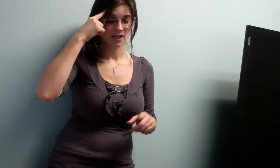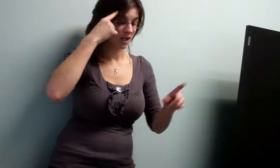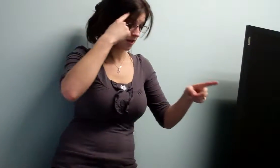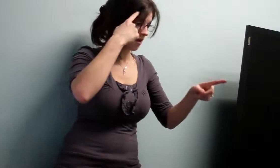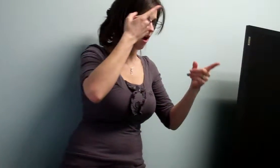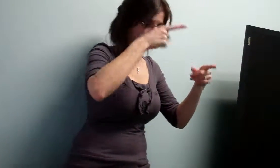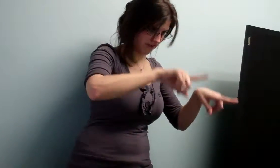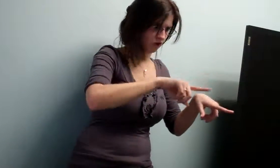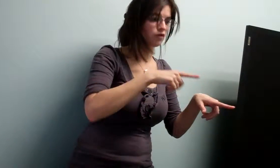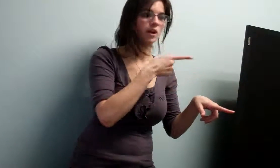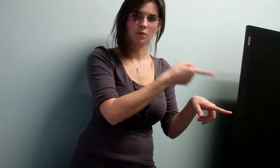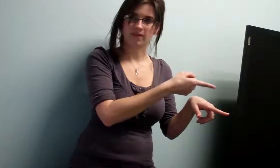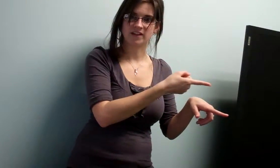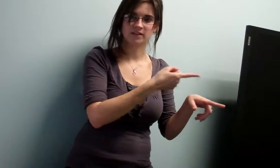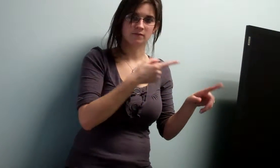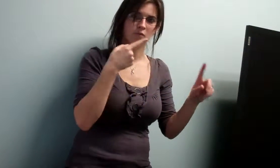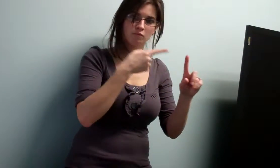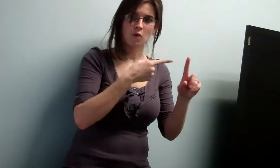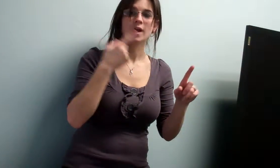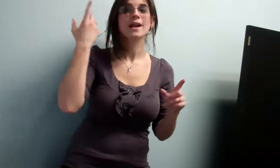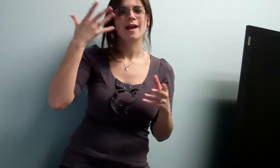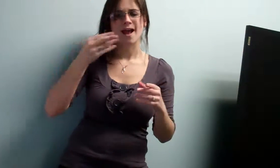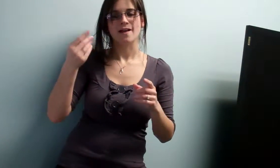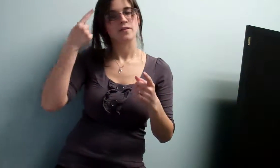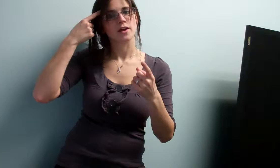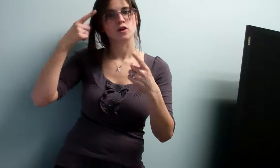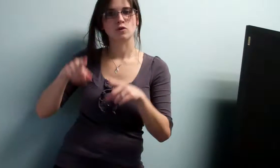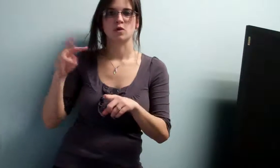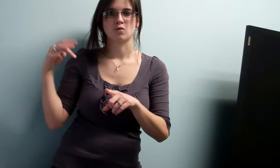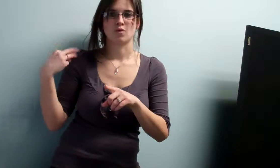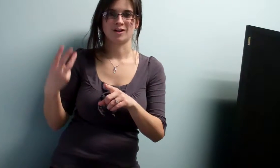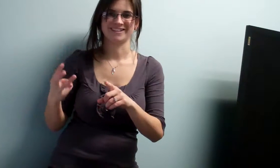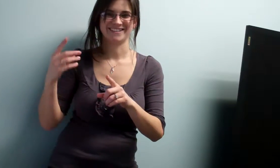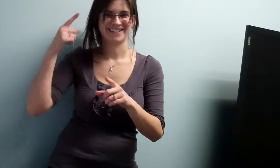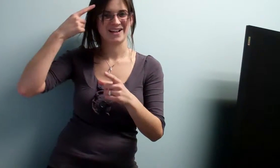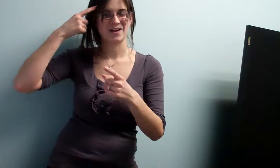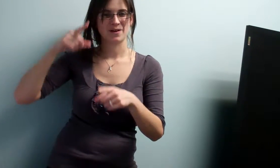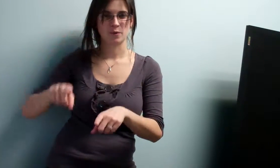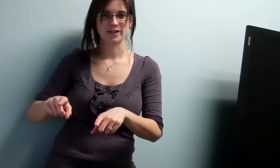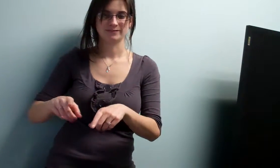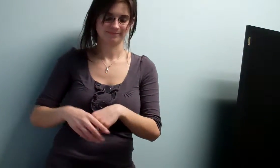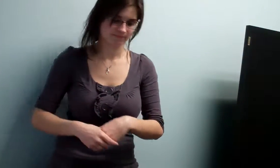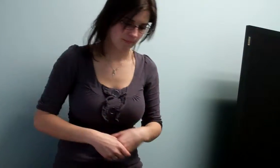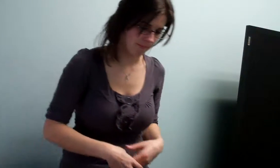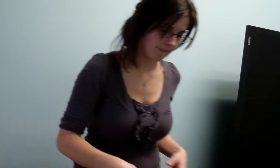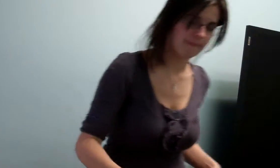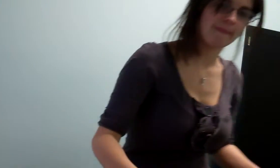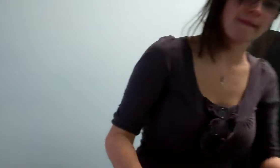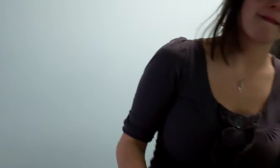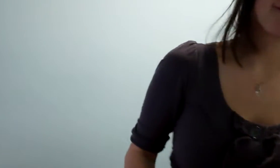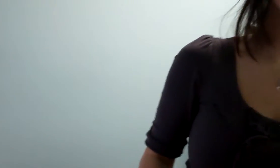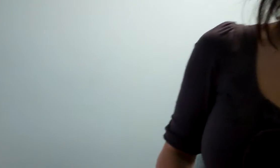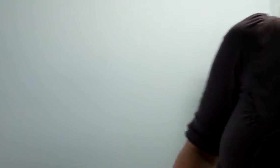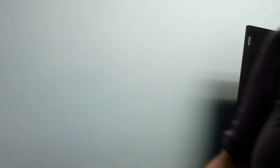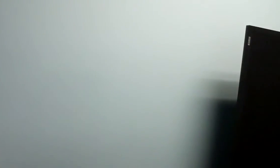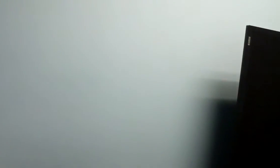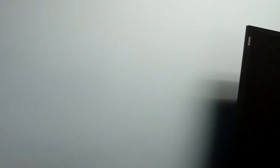that debate. What else in the book? There's a chapter called the Sorrow Songs that have to do with